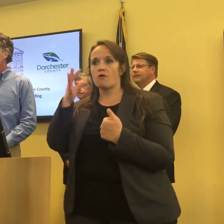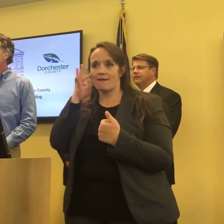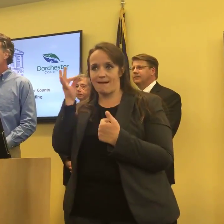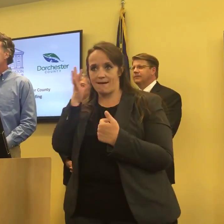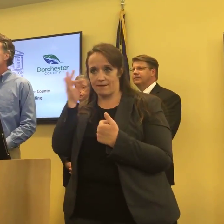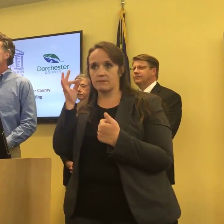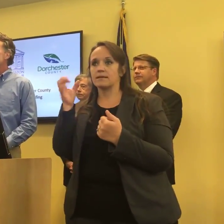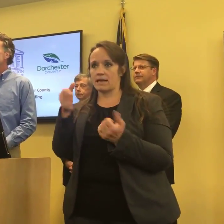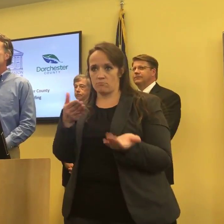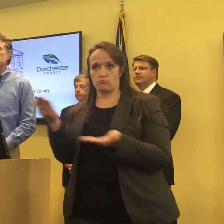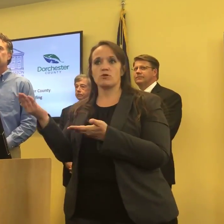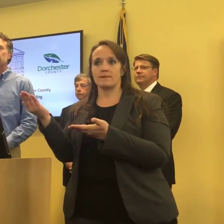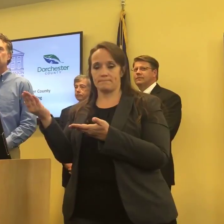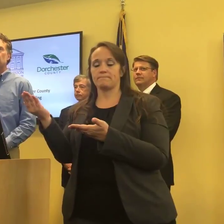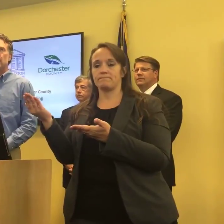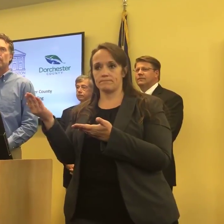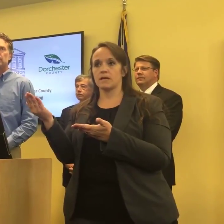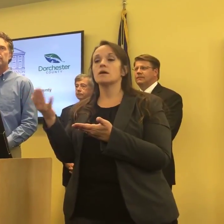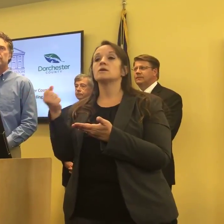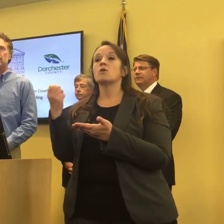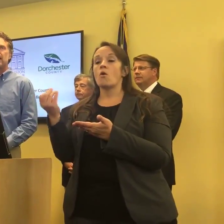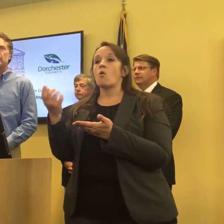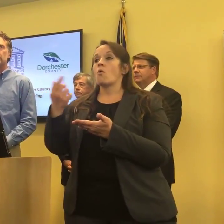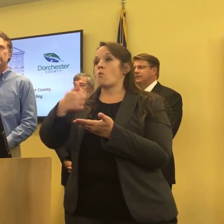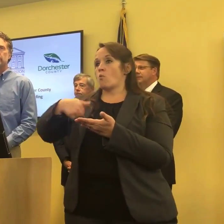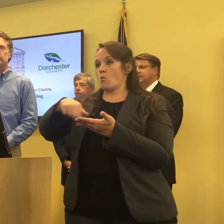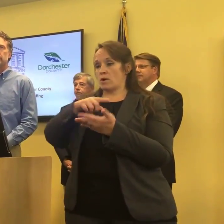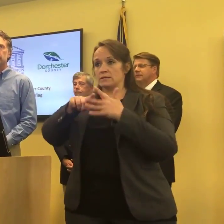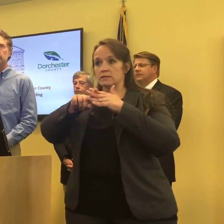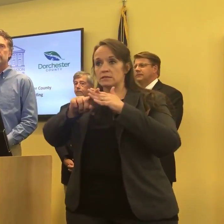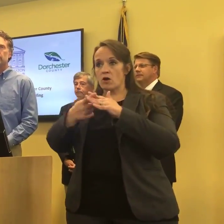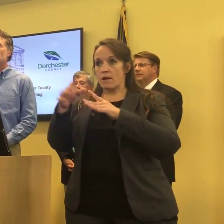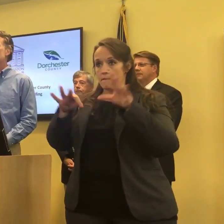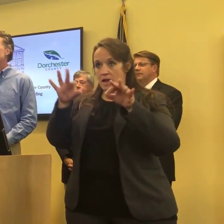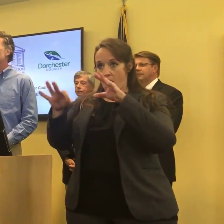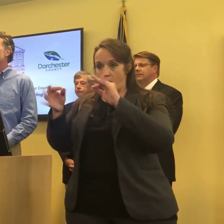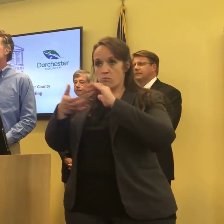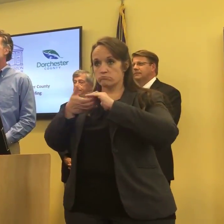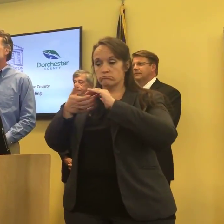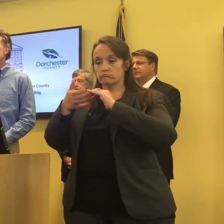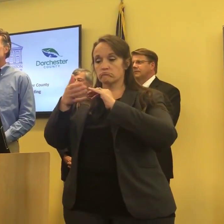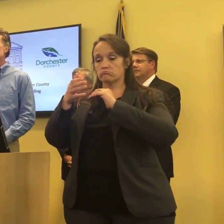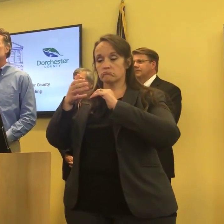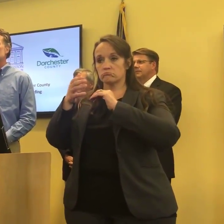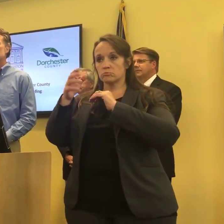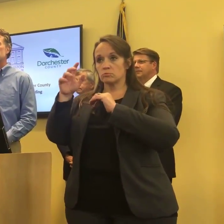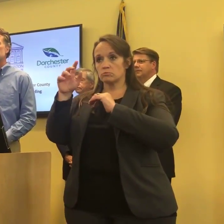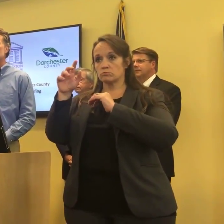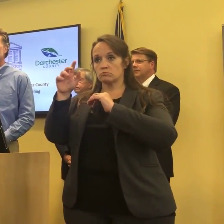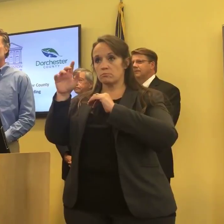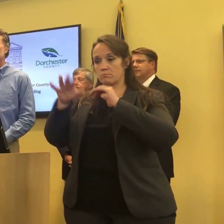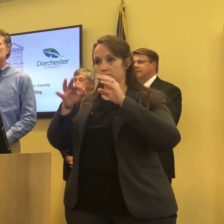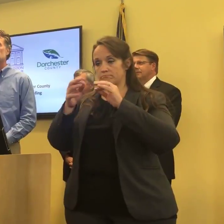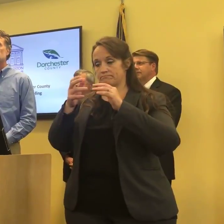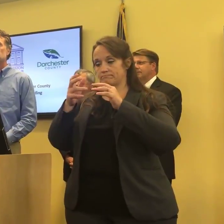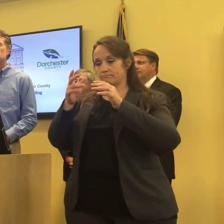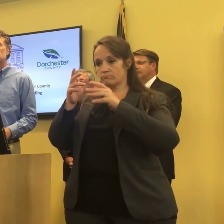We started transportation pickup operations today at noon to align with the opening of that shelter at noon as